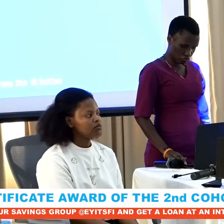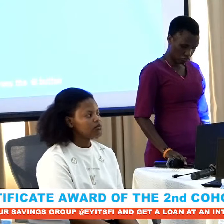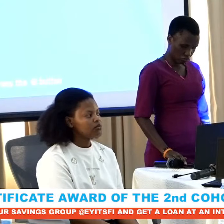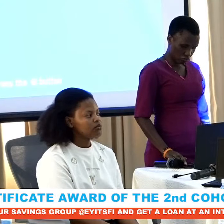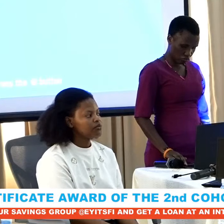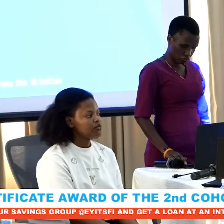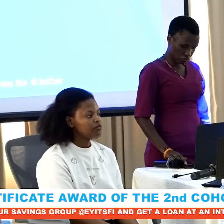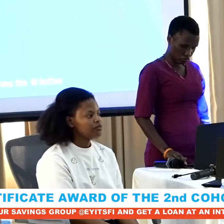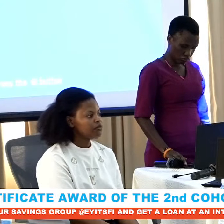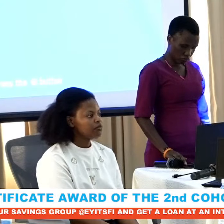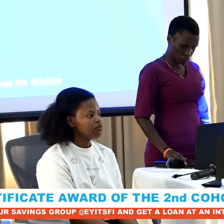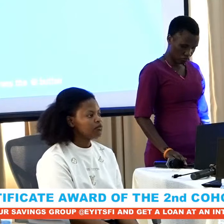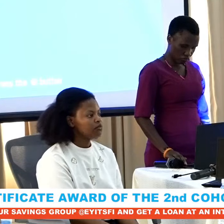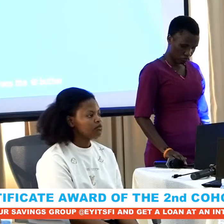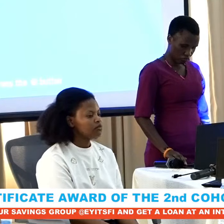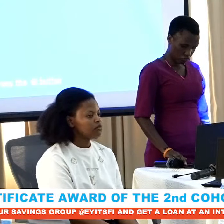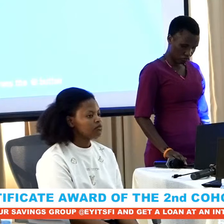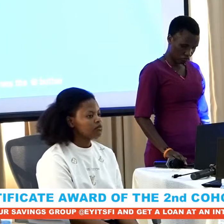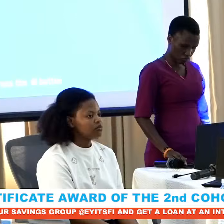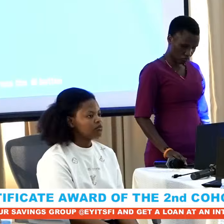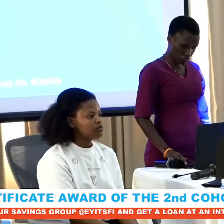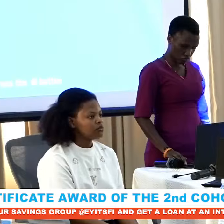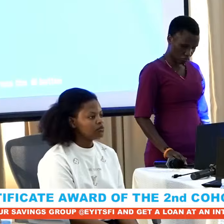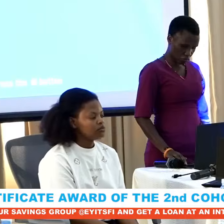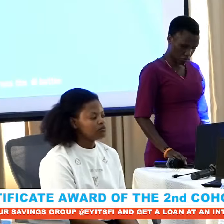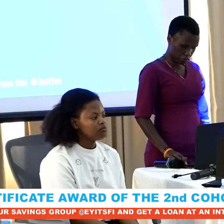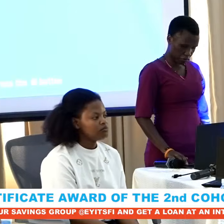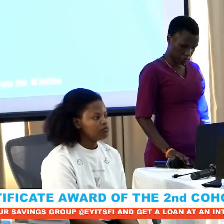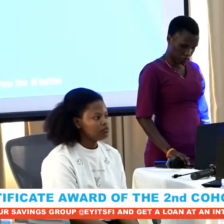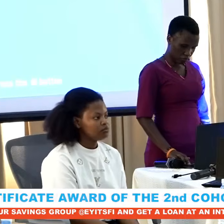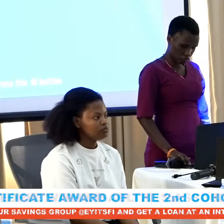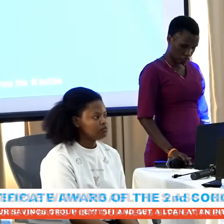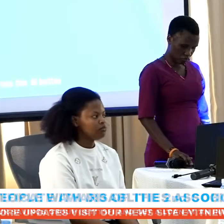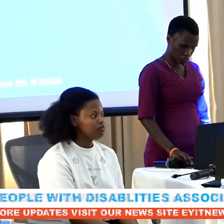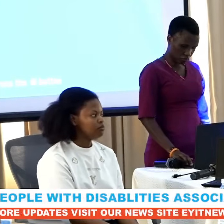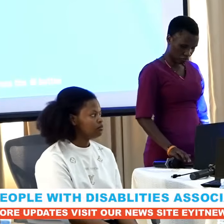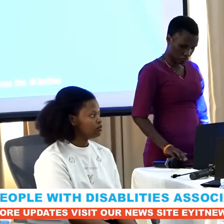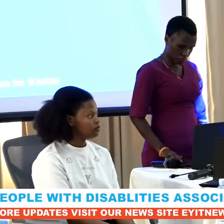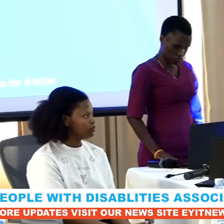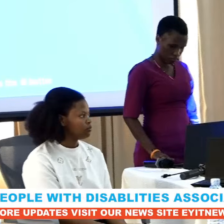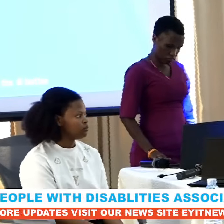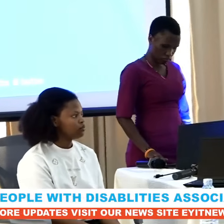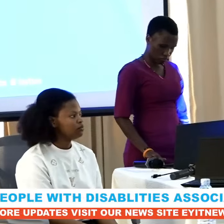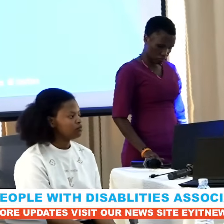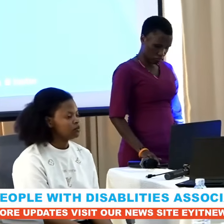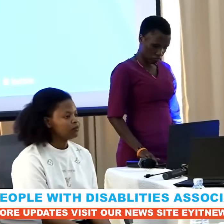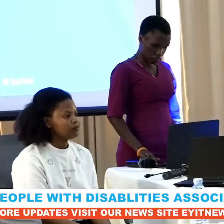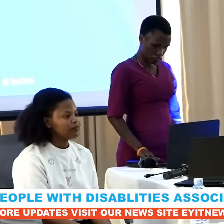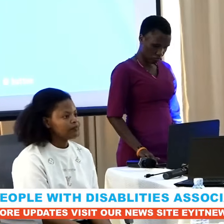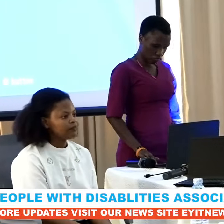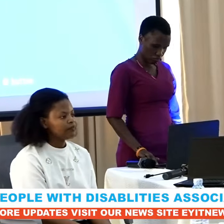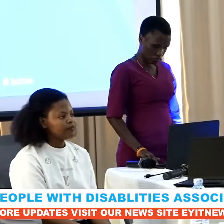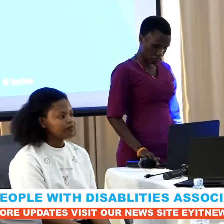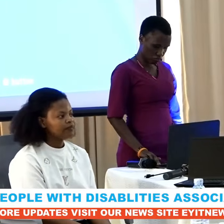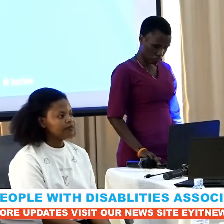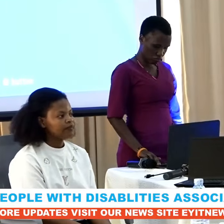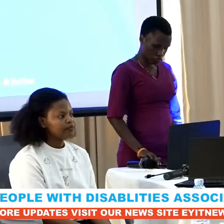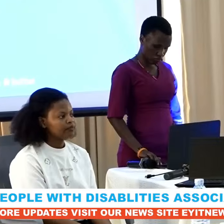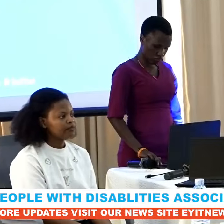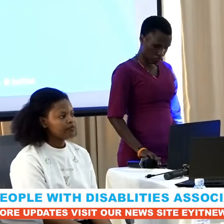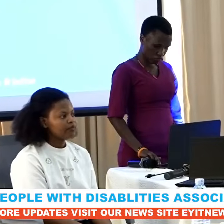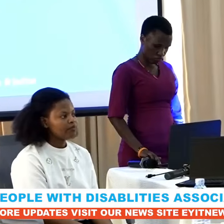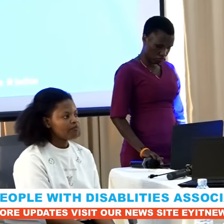press the arrow keys. Avatar, 2 of comedy, Vicente, films, new folder, 6 of 26. Enter, new folder, items view list box. To move to an item, press